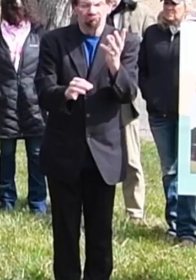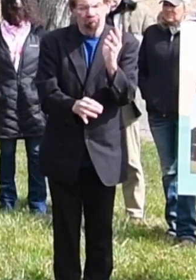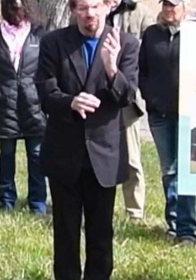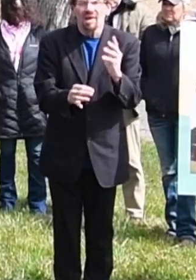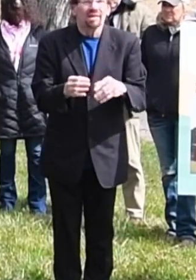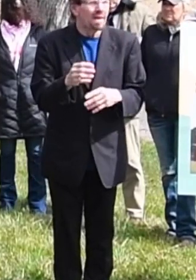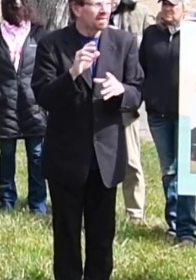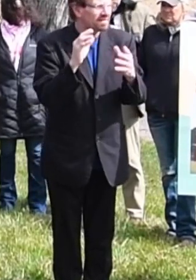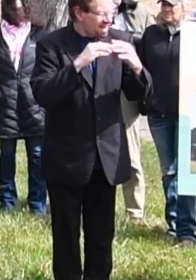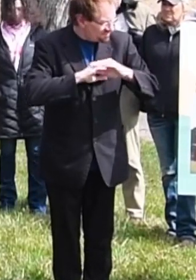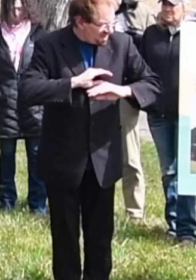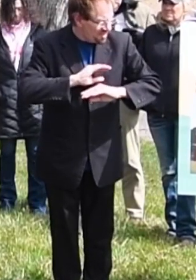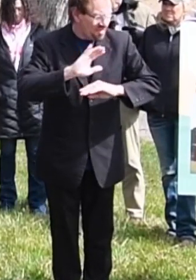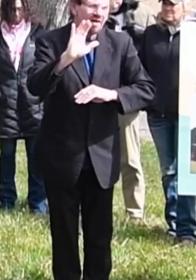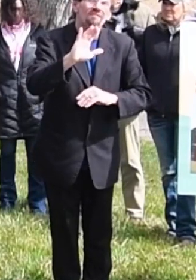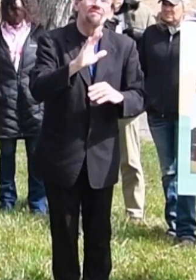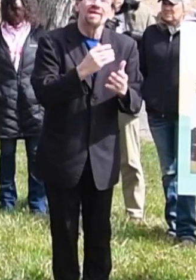farm.